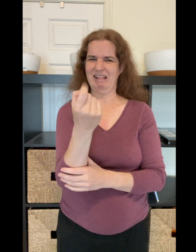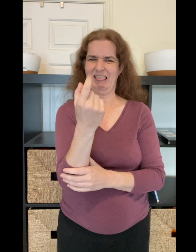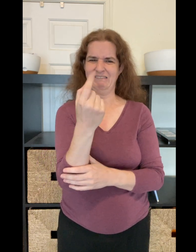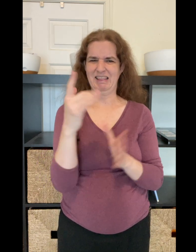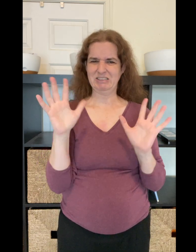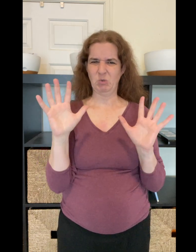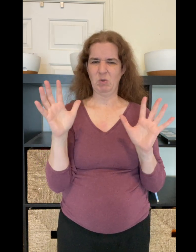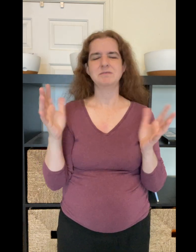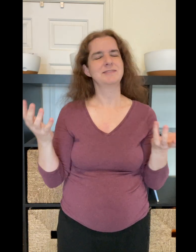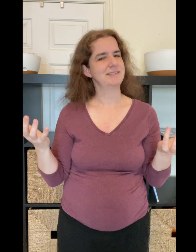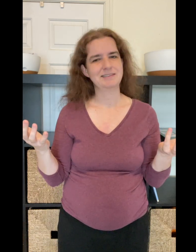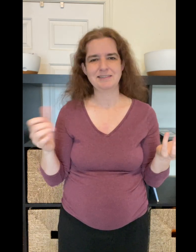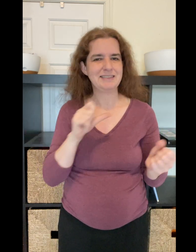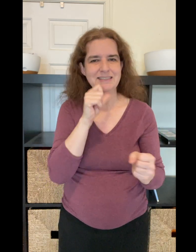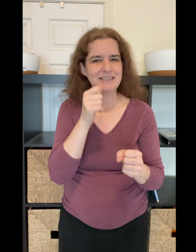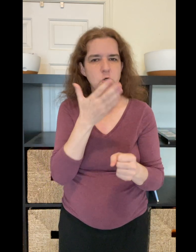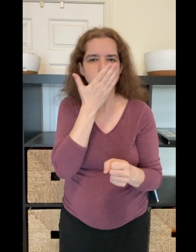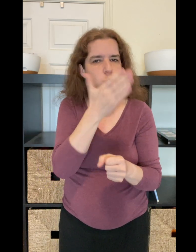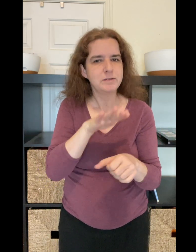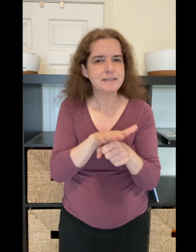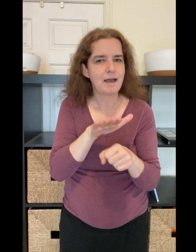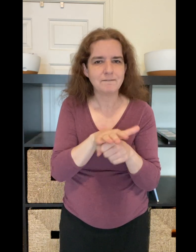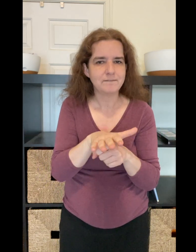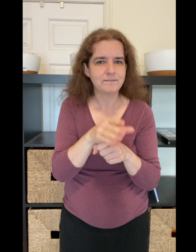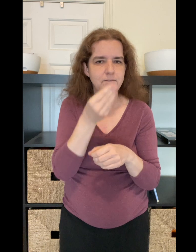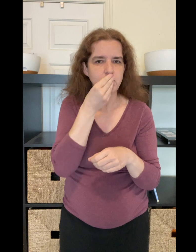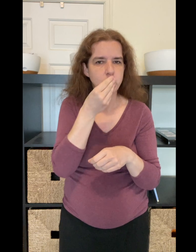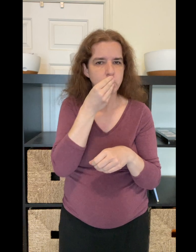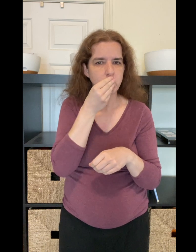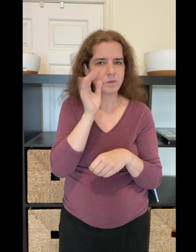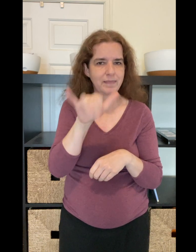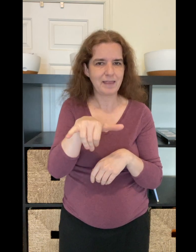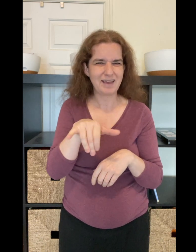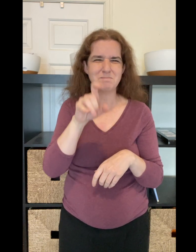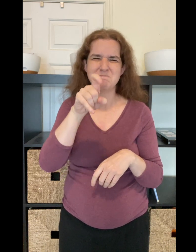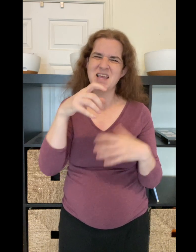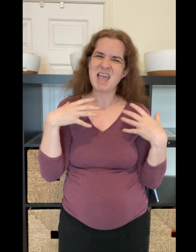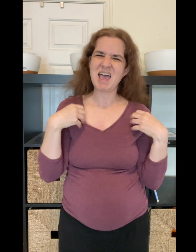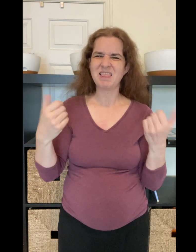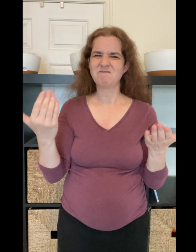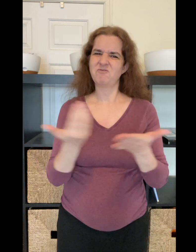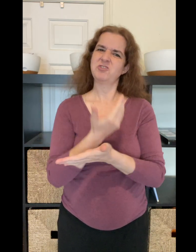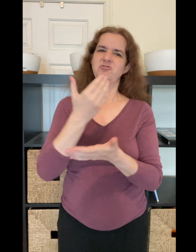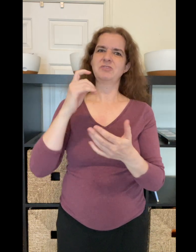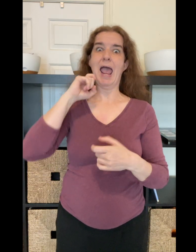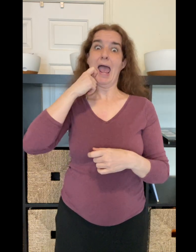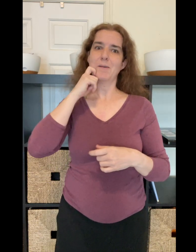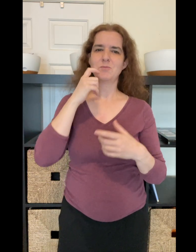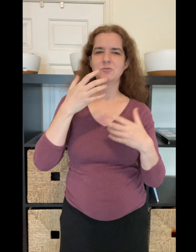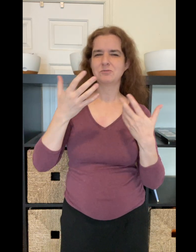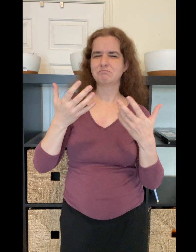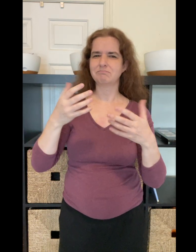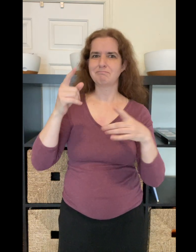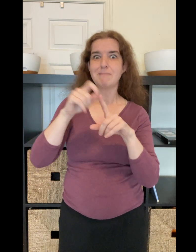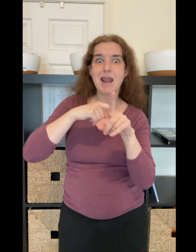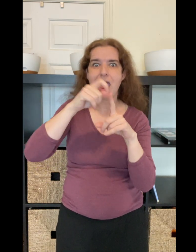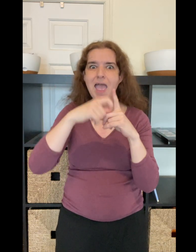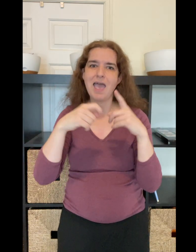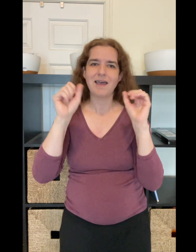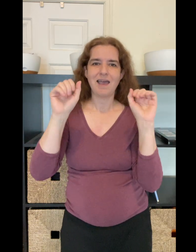It's not healthy food. Like maybe it's just 7-Eleven. That's not good enough. The food isn't good enough. You need to have healthy, fresh